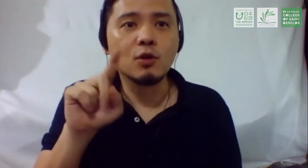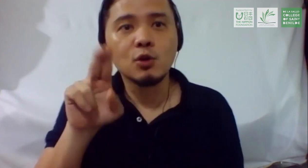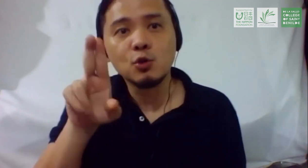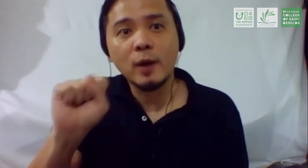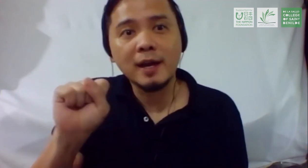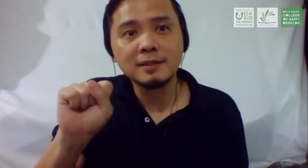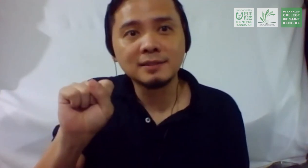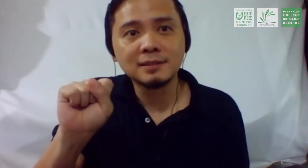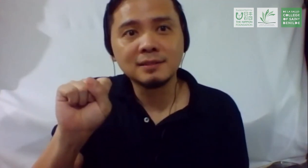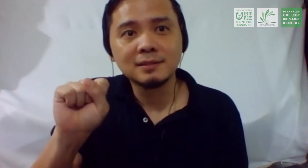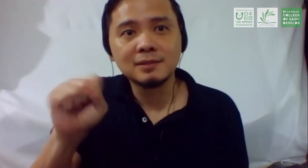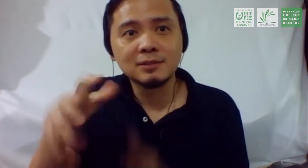trouble